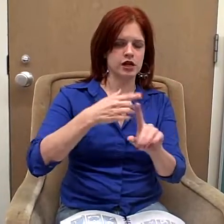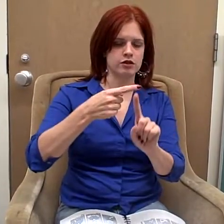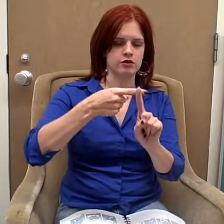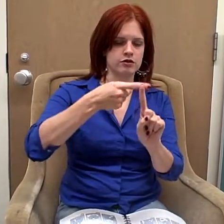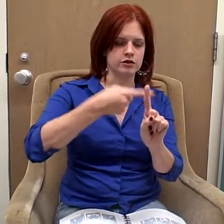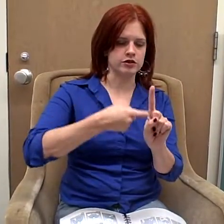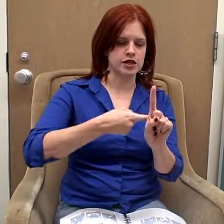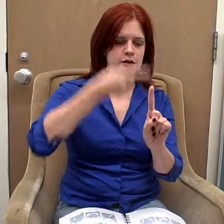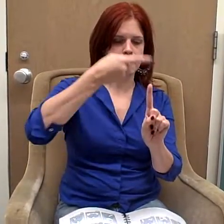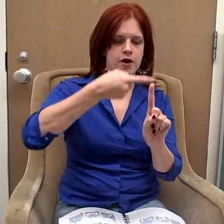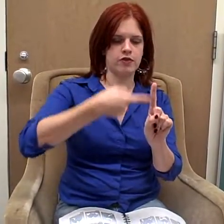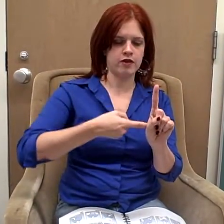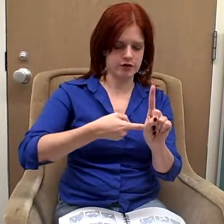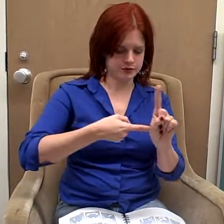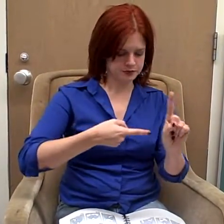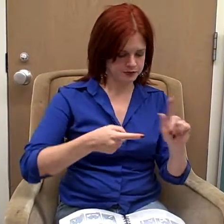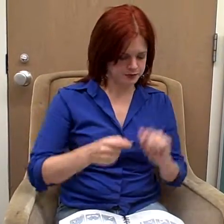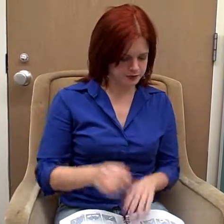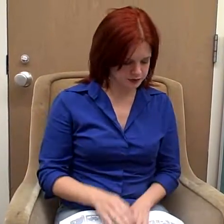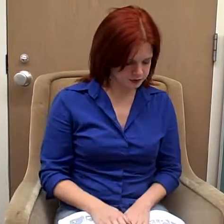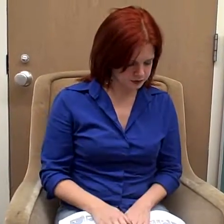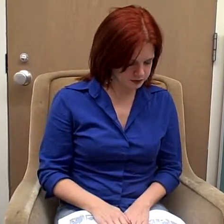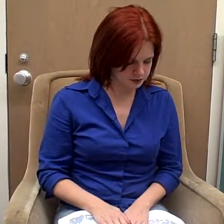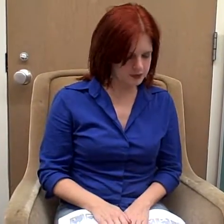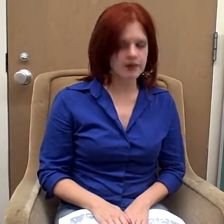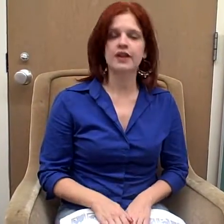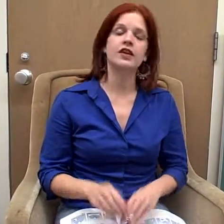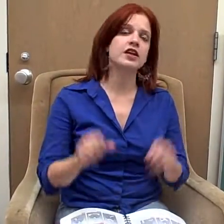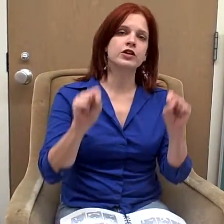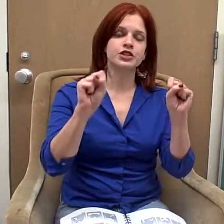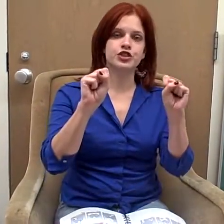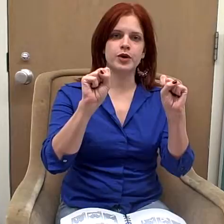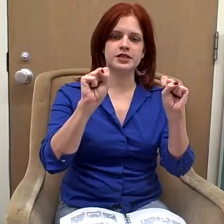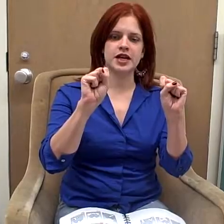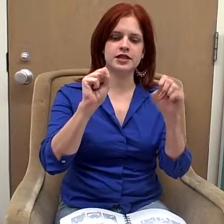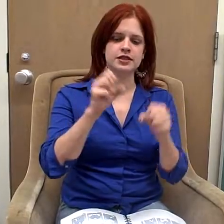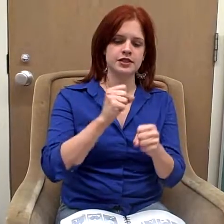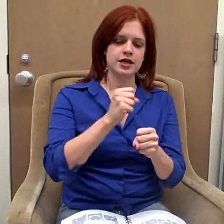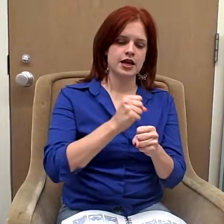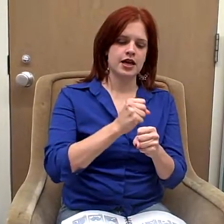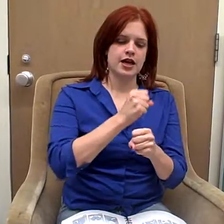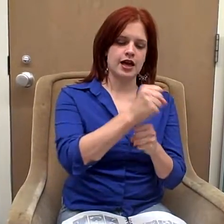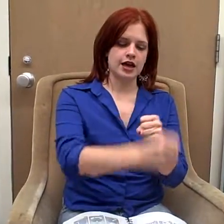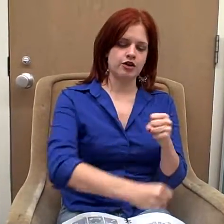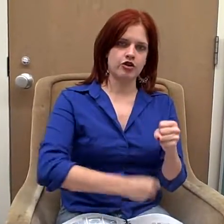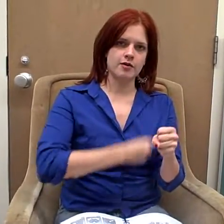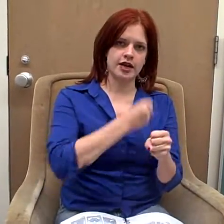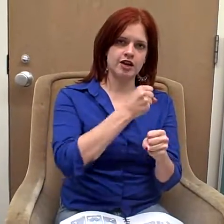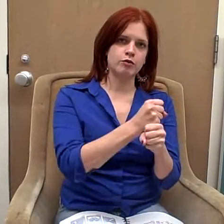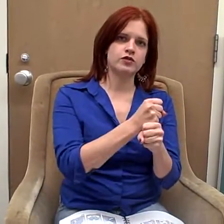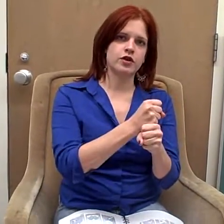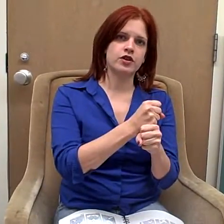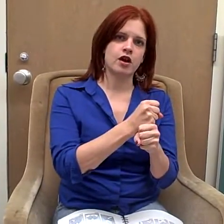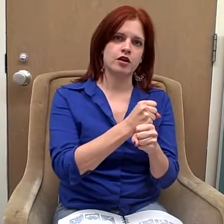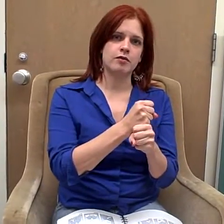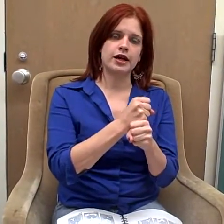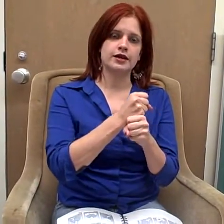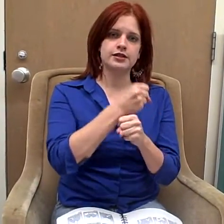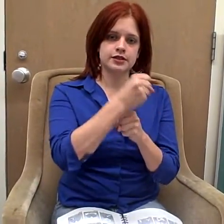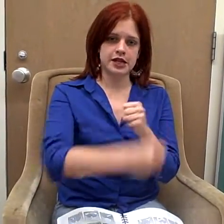you'll see. Month. And then year is 2 S hands, and your dominant hand moves around the non-dominant hand.